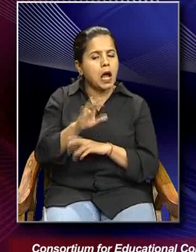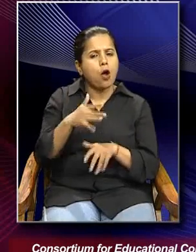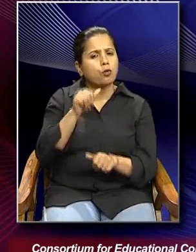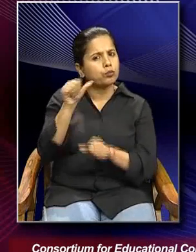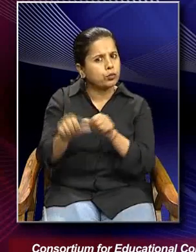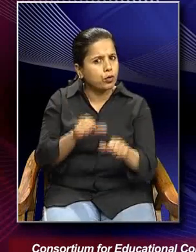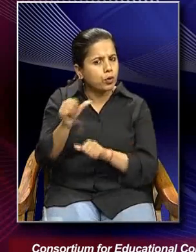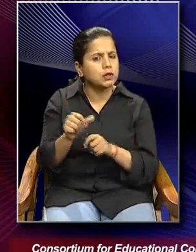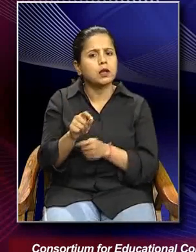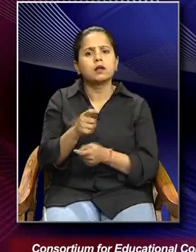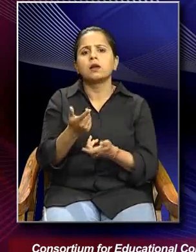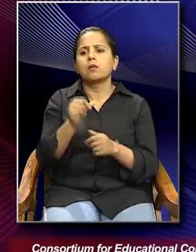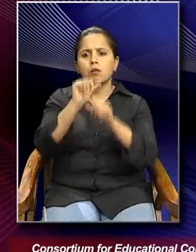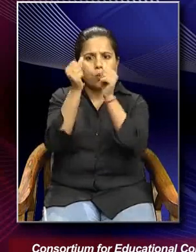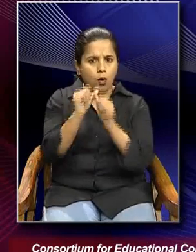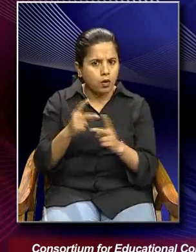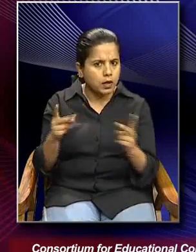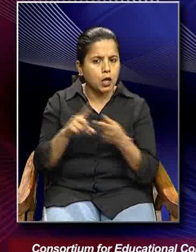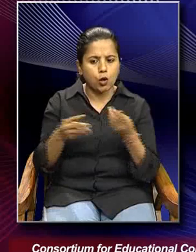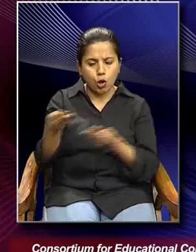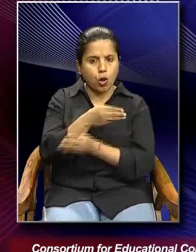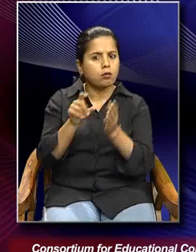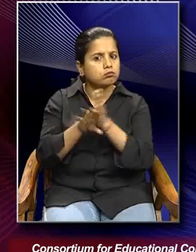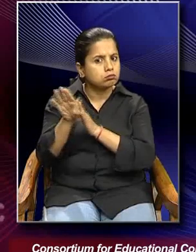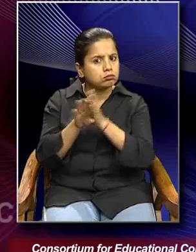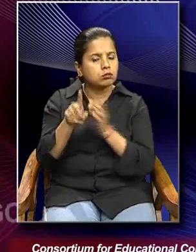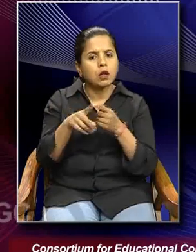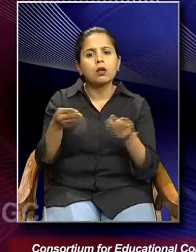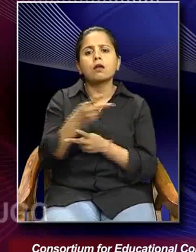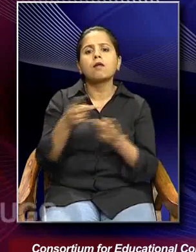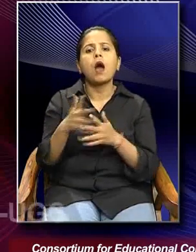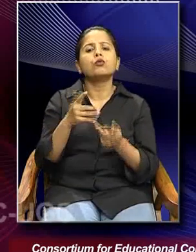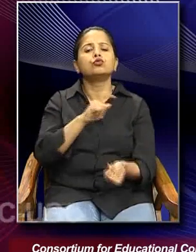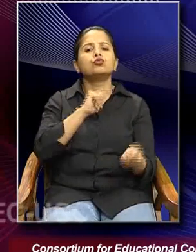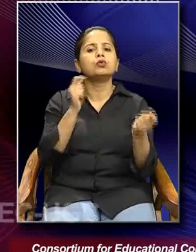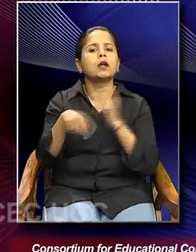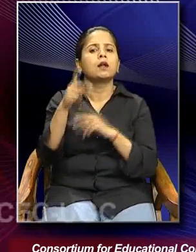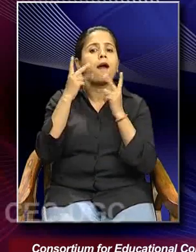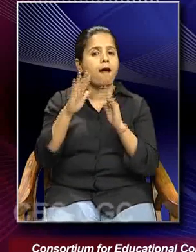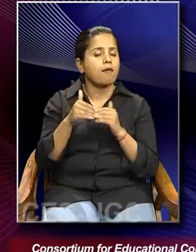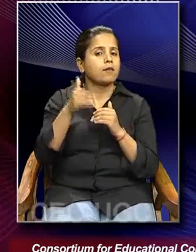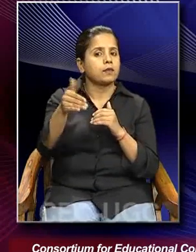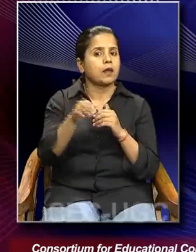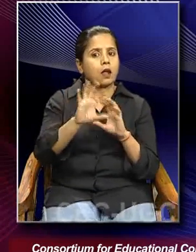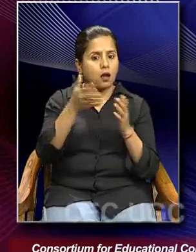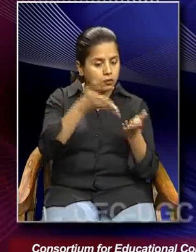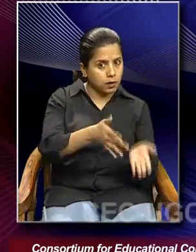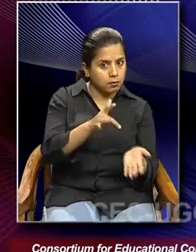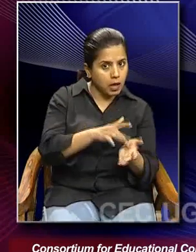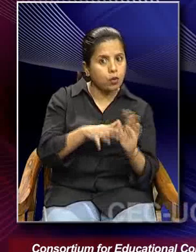of modernization, economic development, and demographic transition has unfolded within country